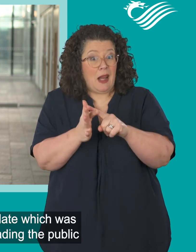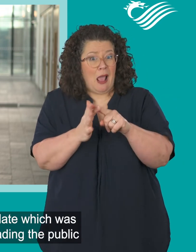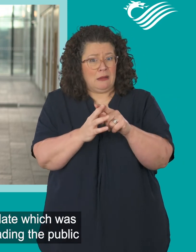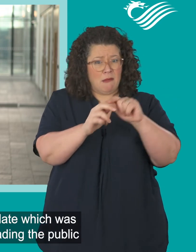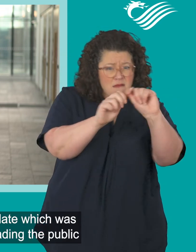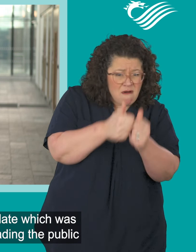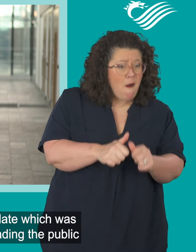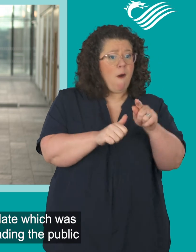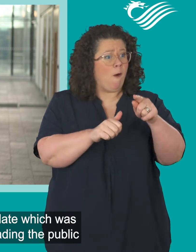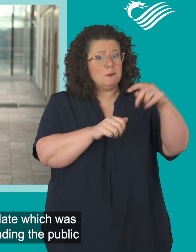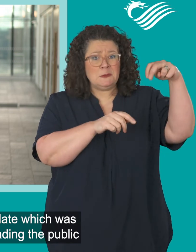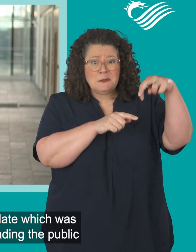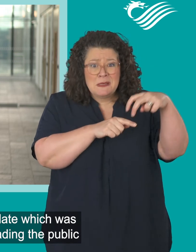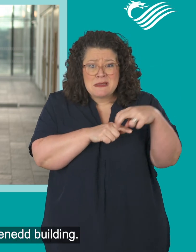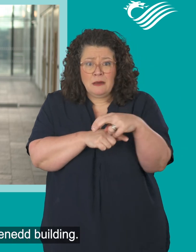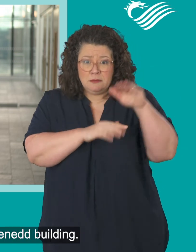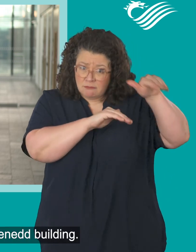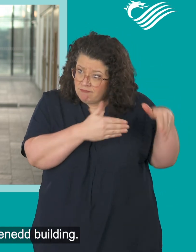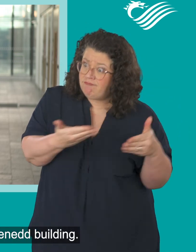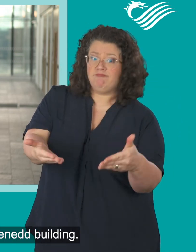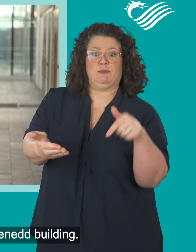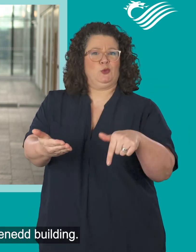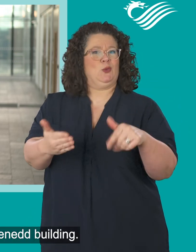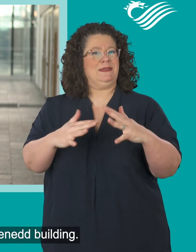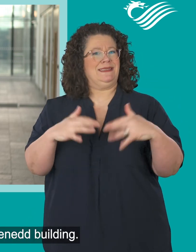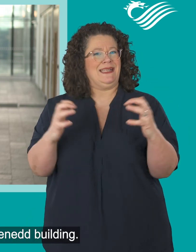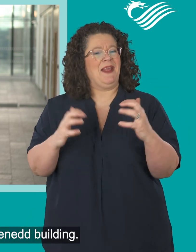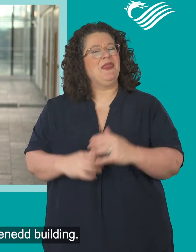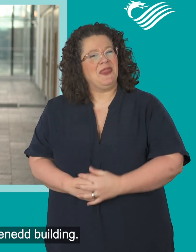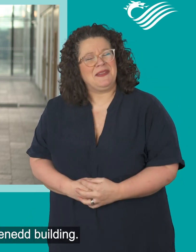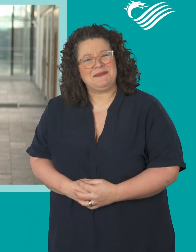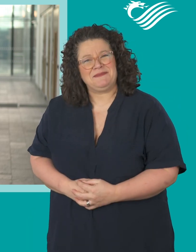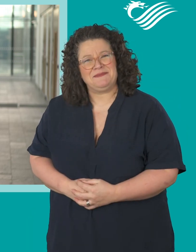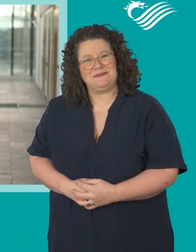carved to form the stairs leading the public from the outside into the Senedd building.